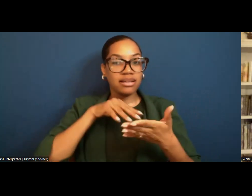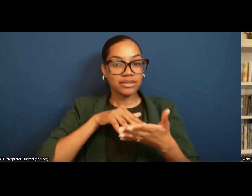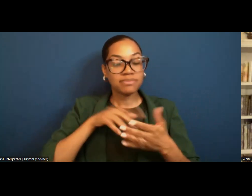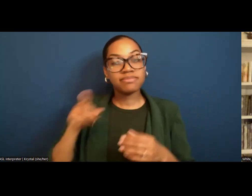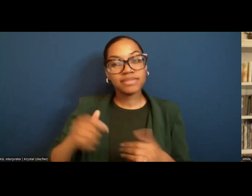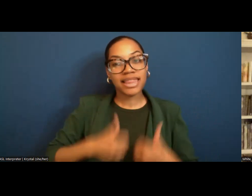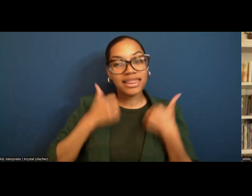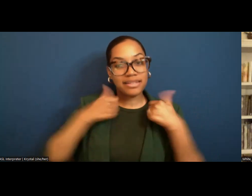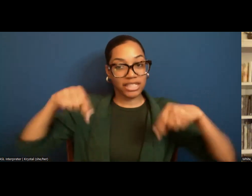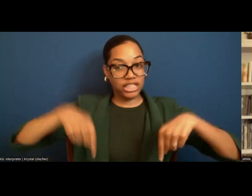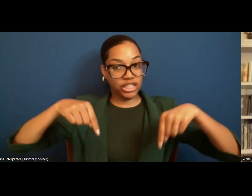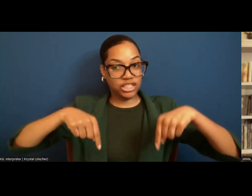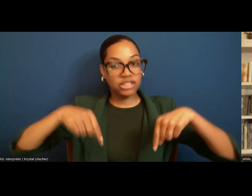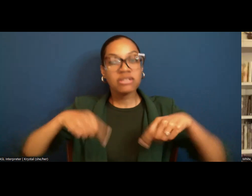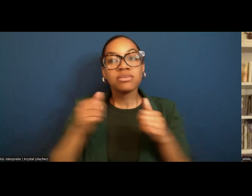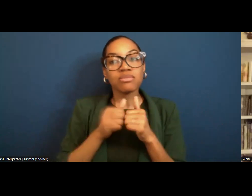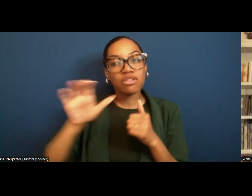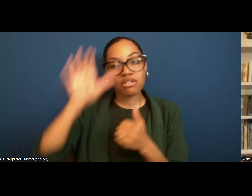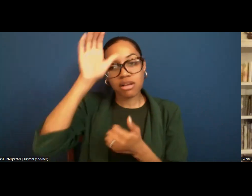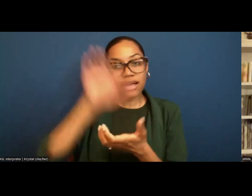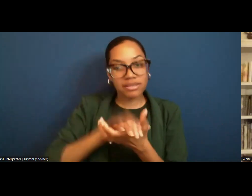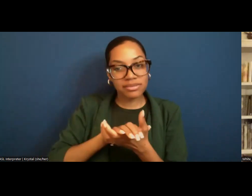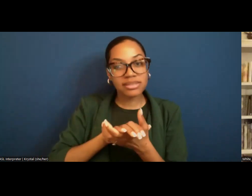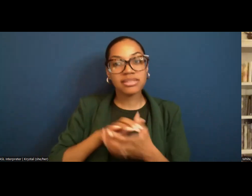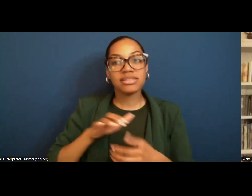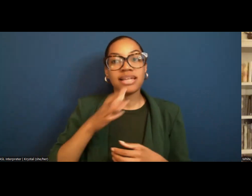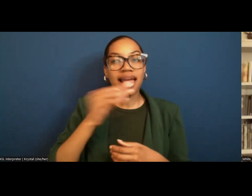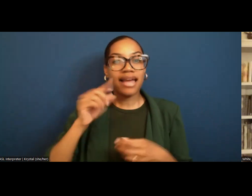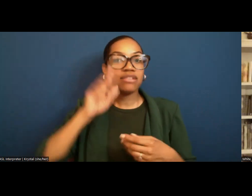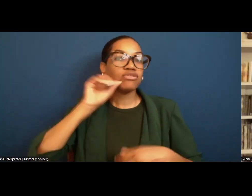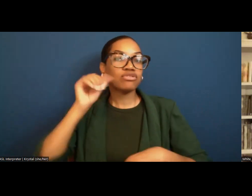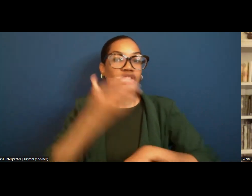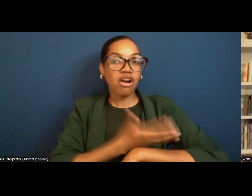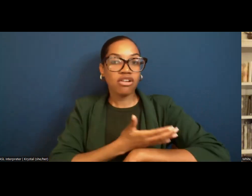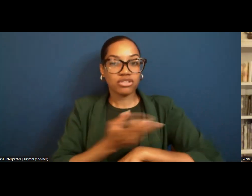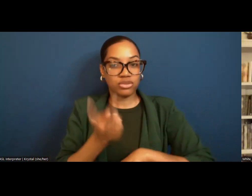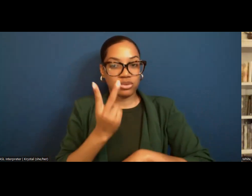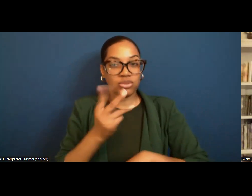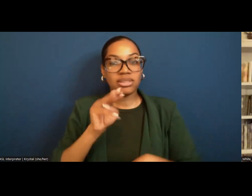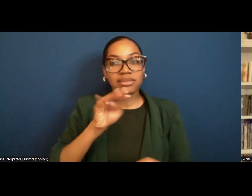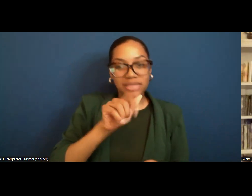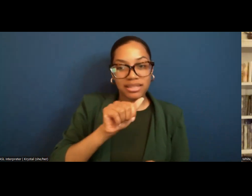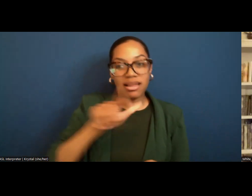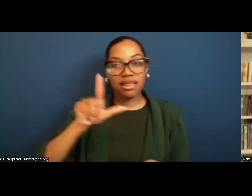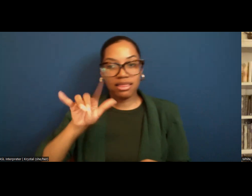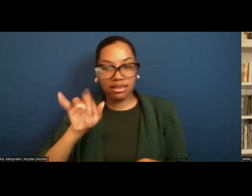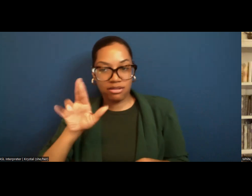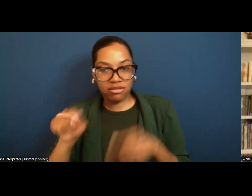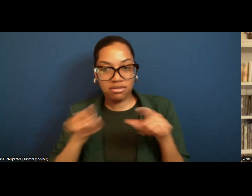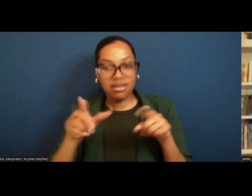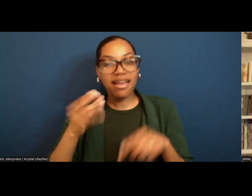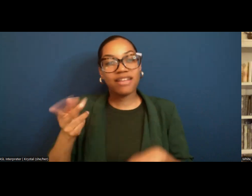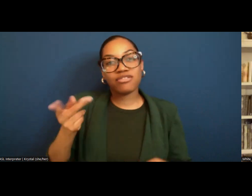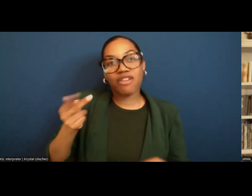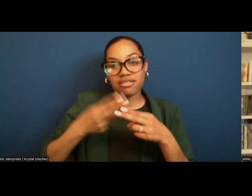daughters, Mia and Lyra, and her dog, Clover. Welcome, Kara. And on